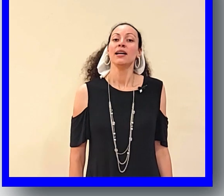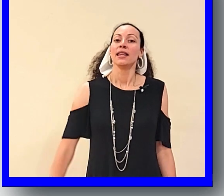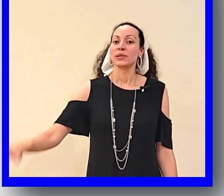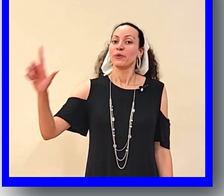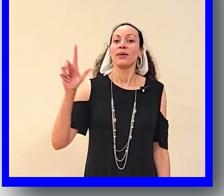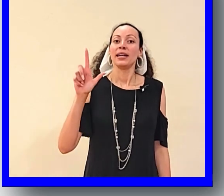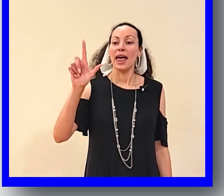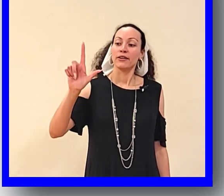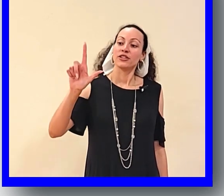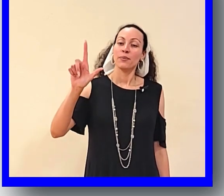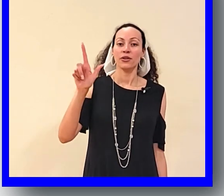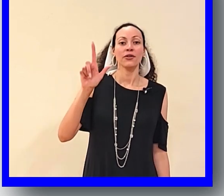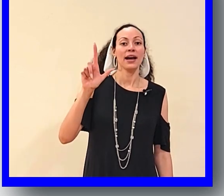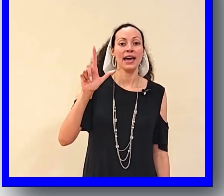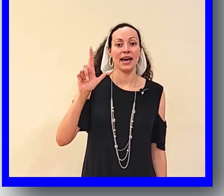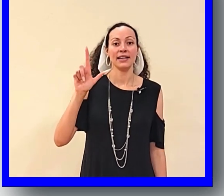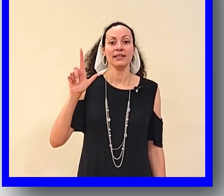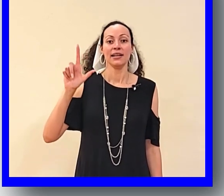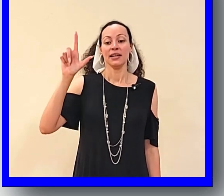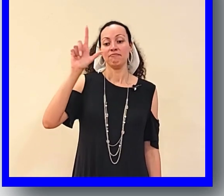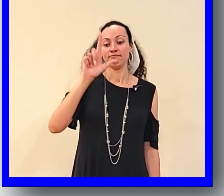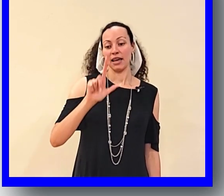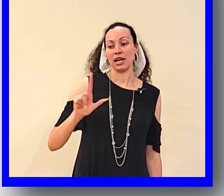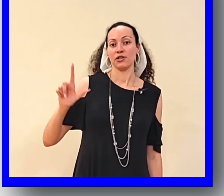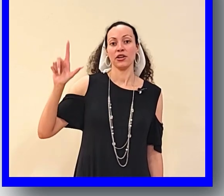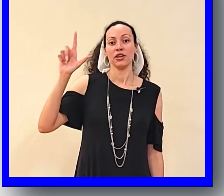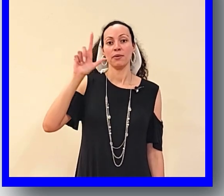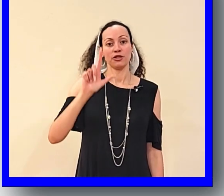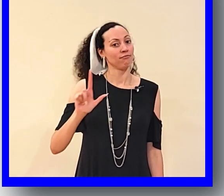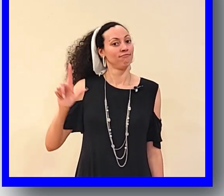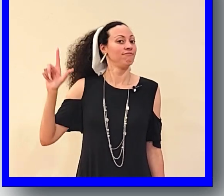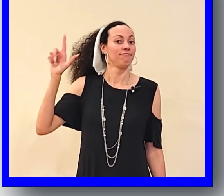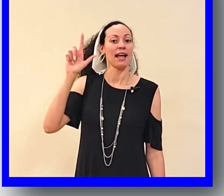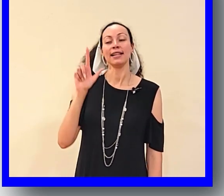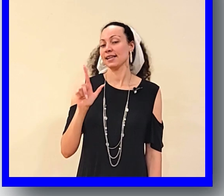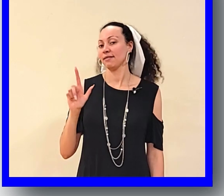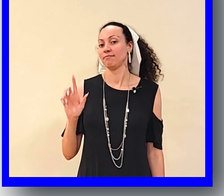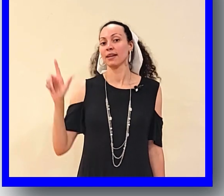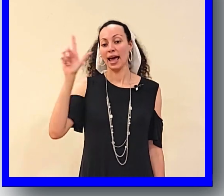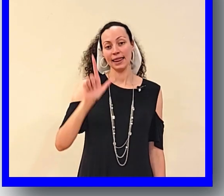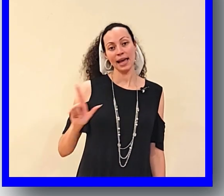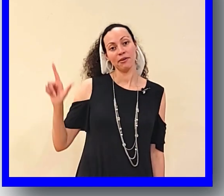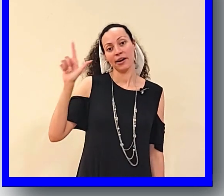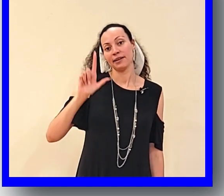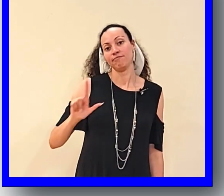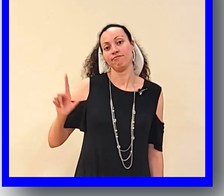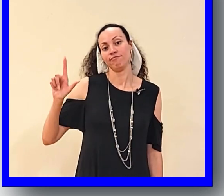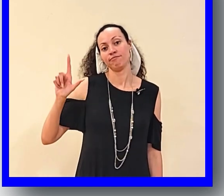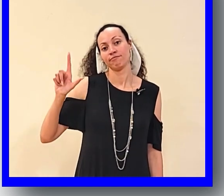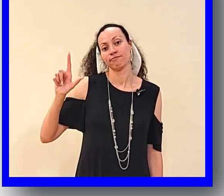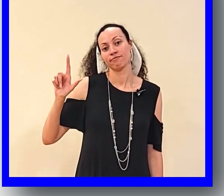library. This one will be an L shape with your right hand and a circular motion. That's it.